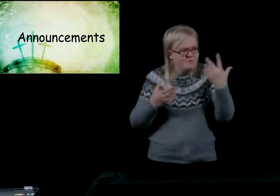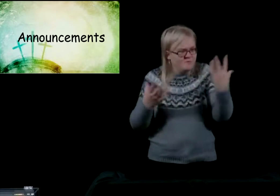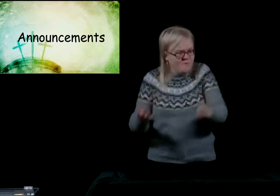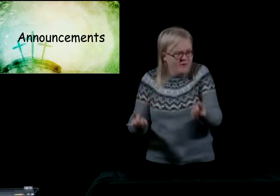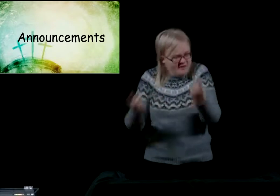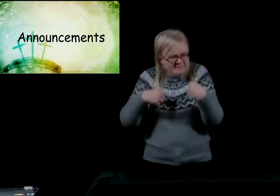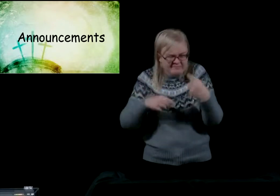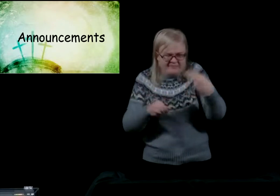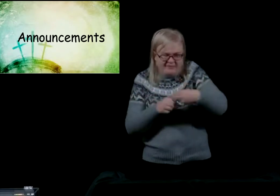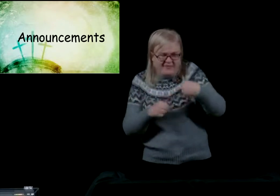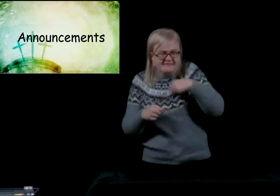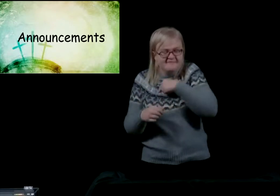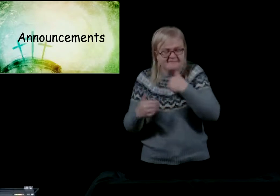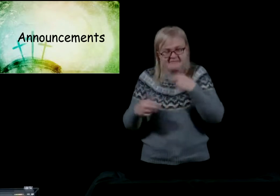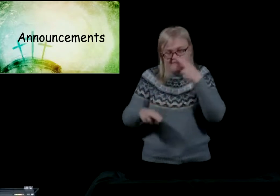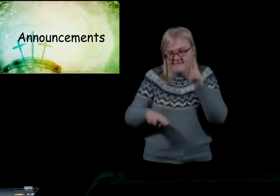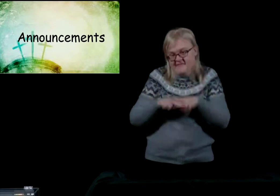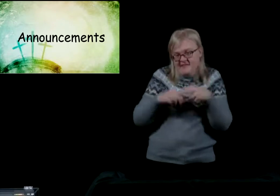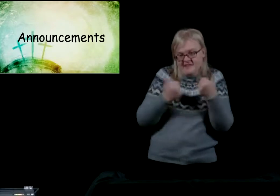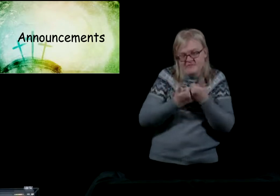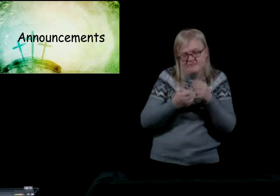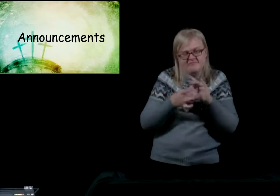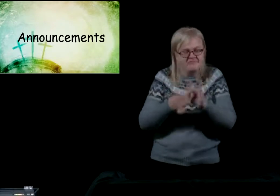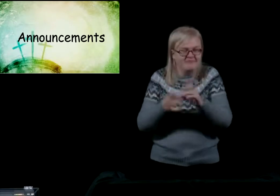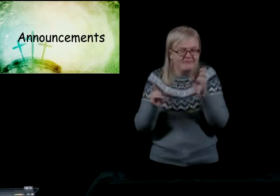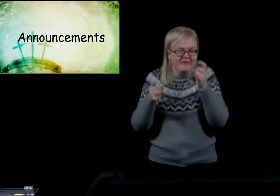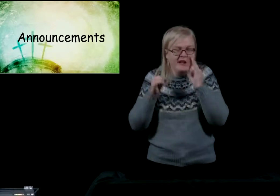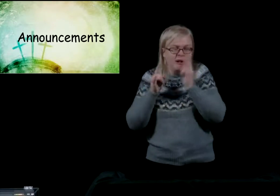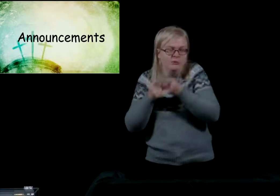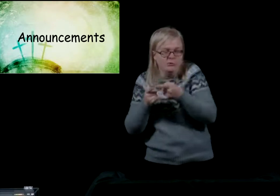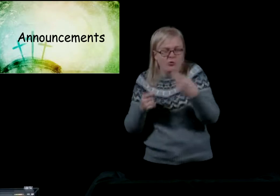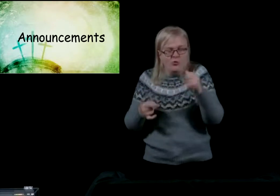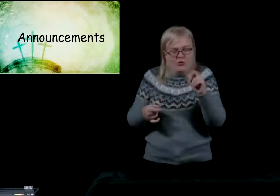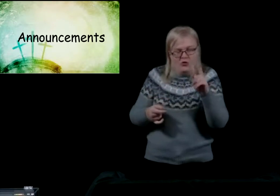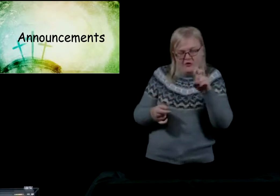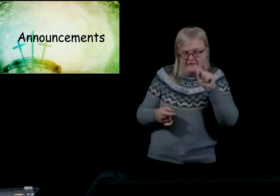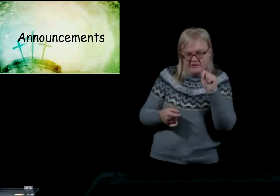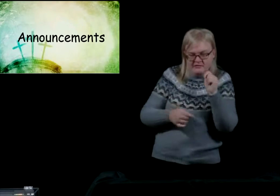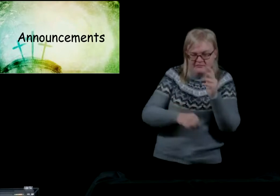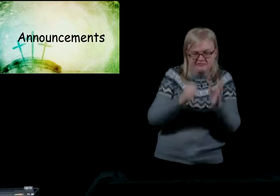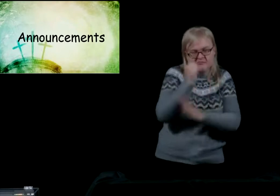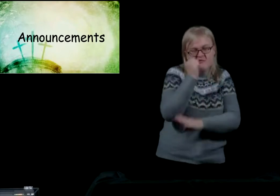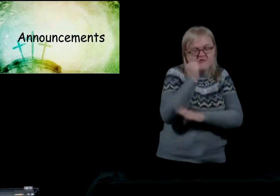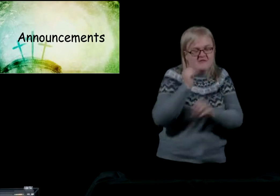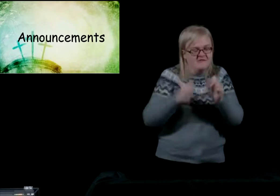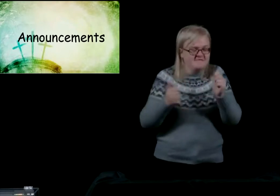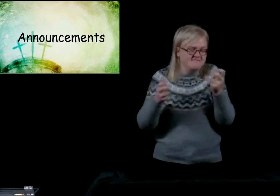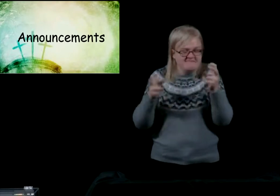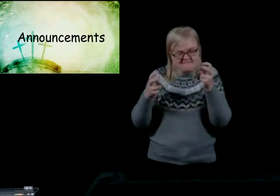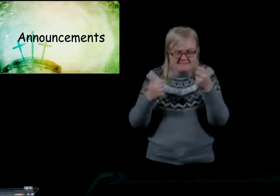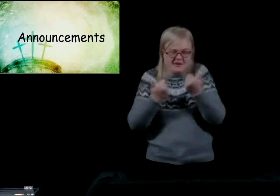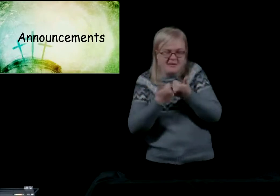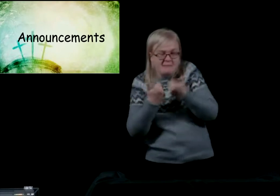Please let us know if you want to come and join us. It's going to be a fan game night, kind of a Halloween theme or a fall